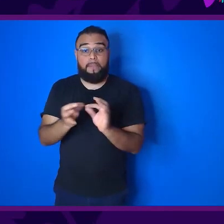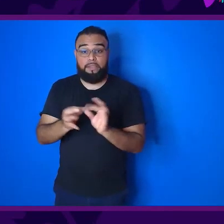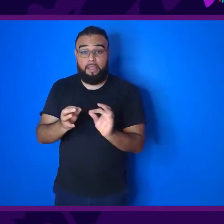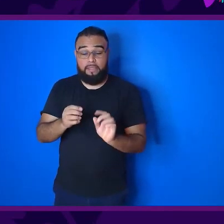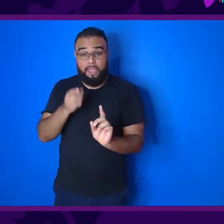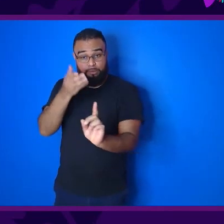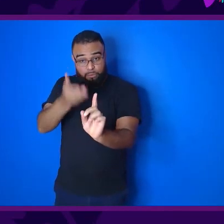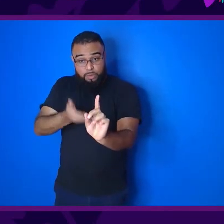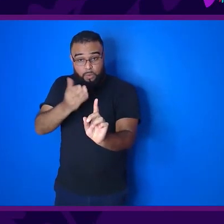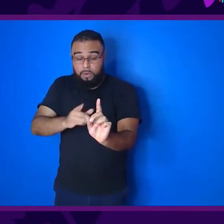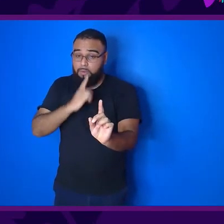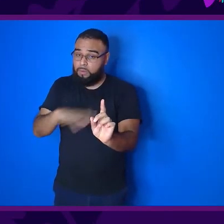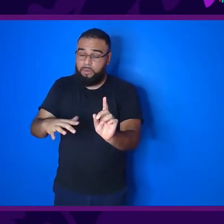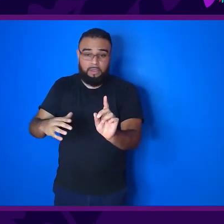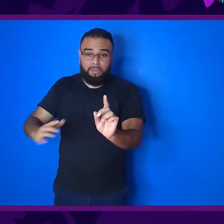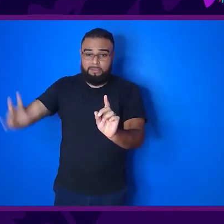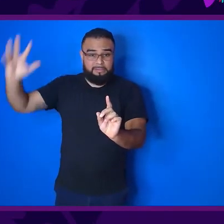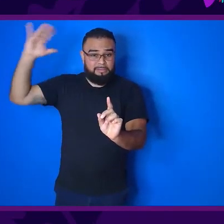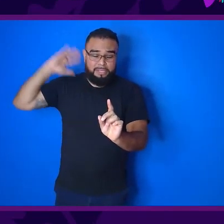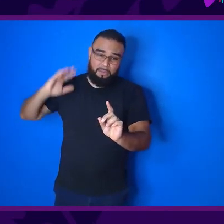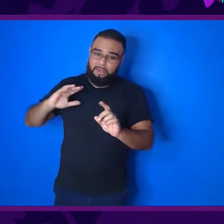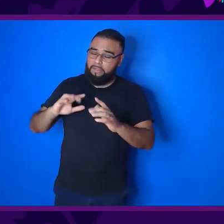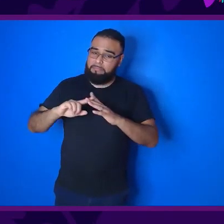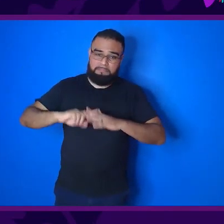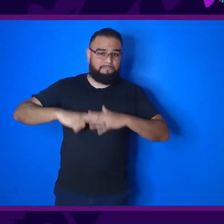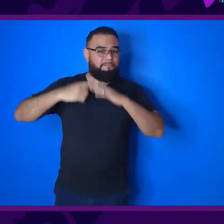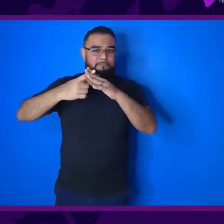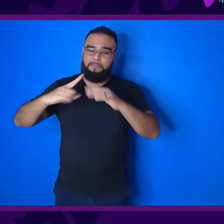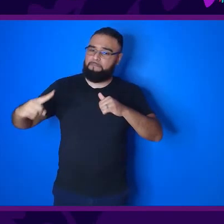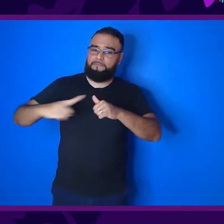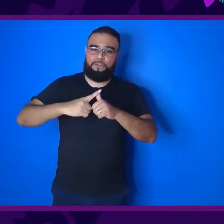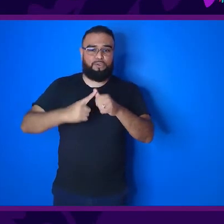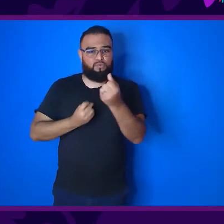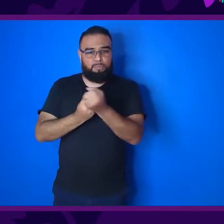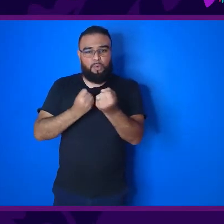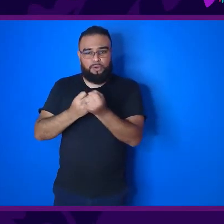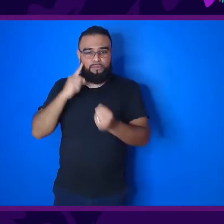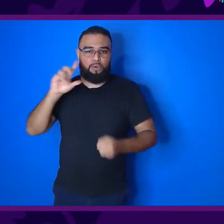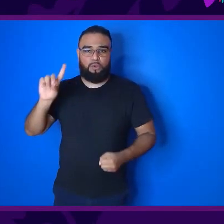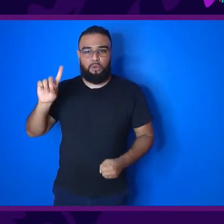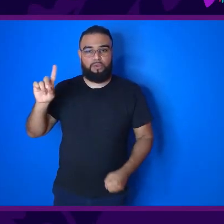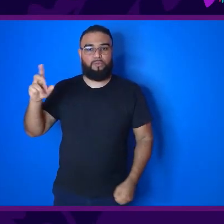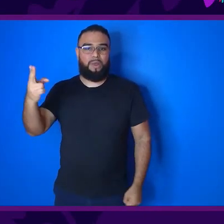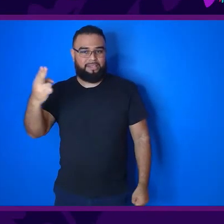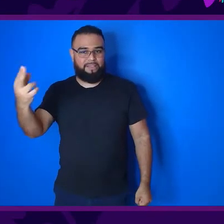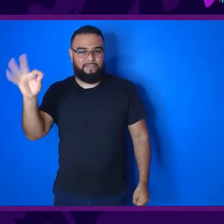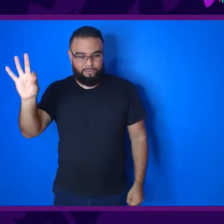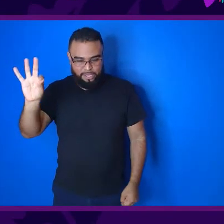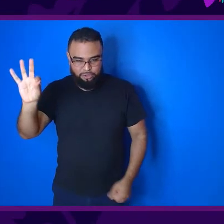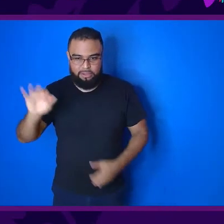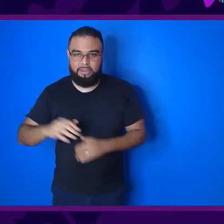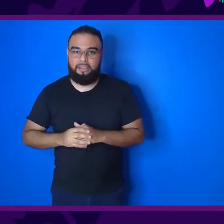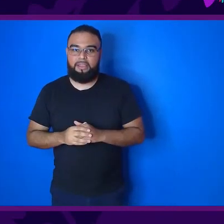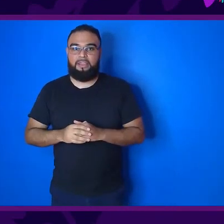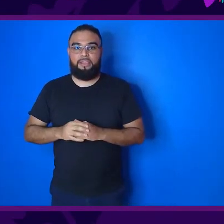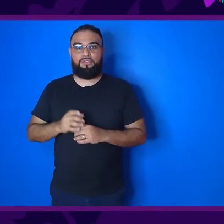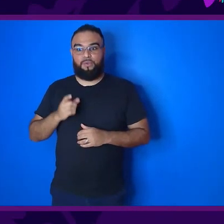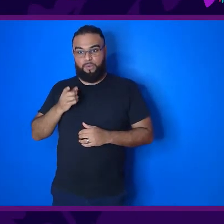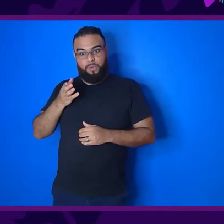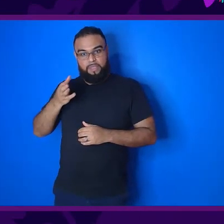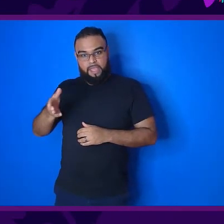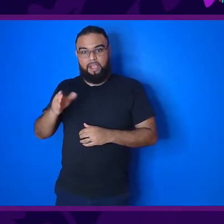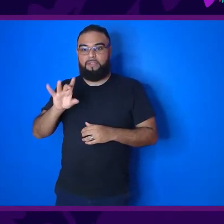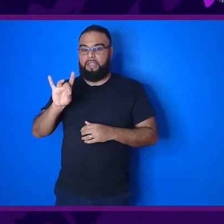Foundation, and it's incredible that here we're celebrating her 90th birthday and we're trying to fundraise for the Dolores Huerta